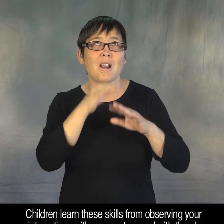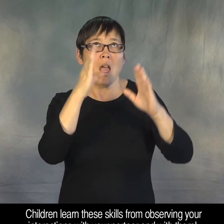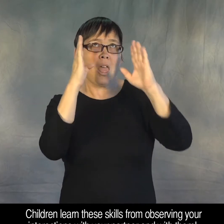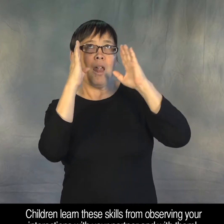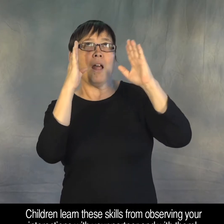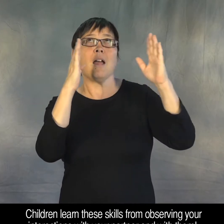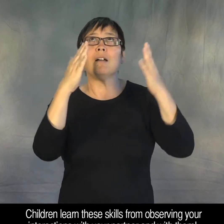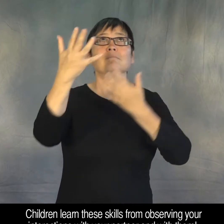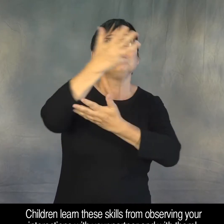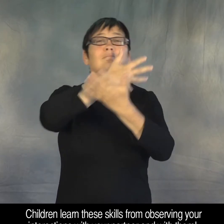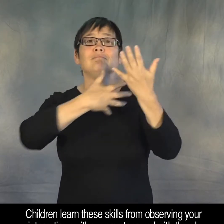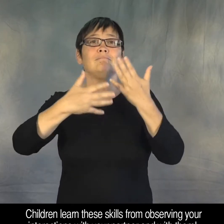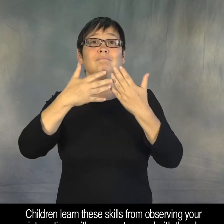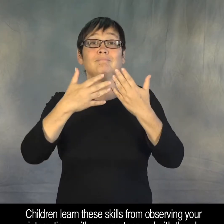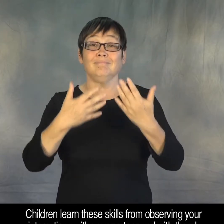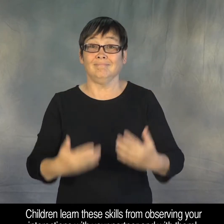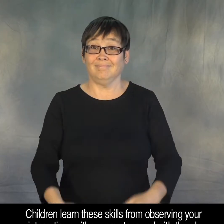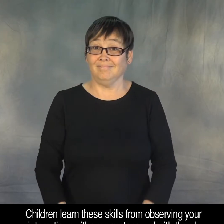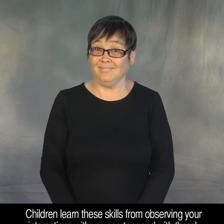interactions with your partner and with them.